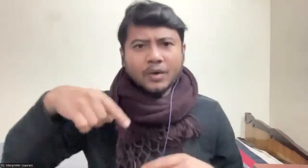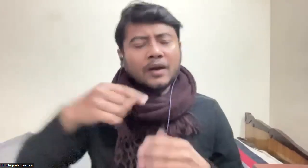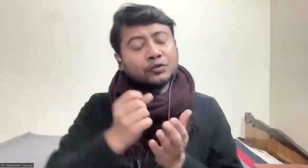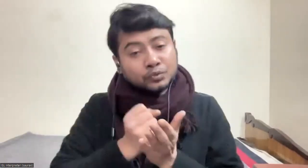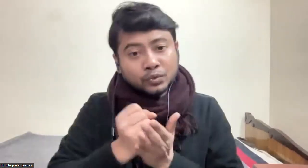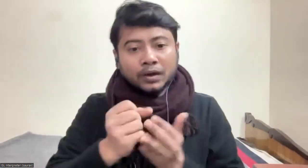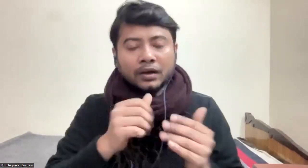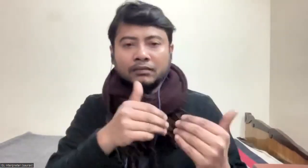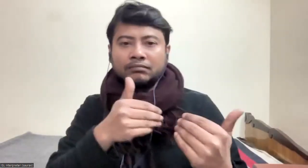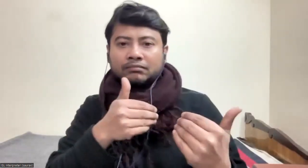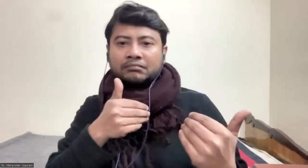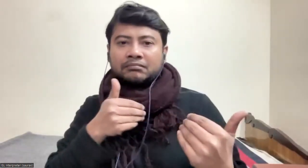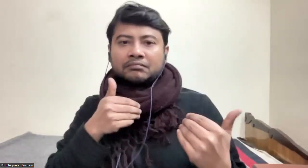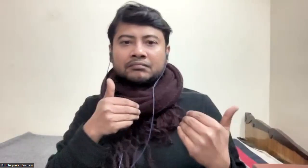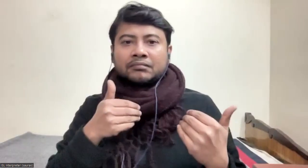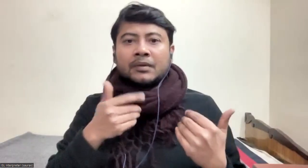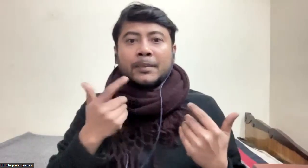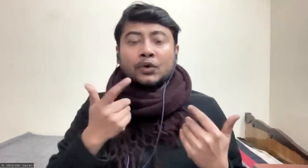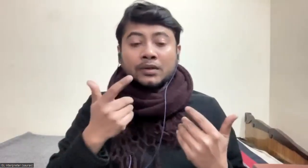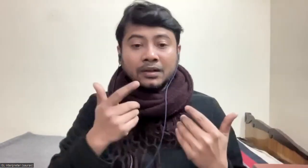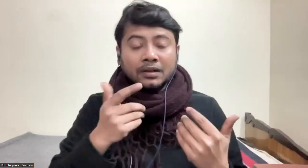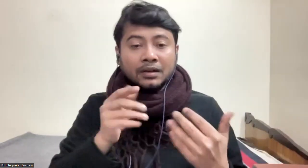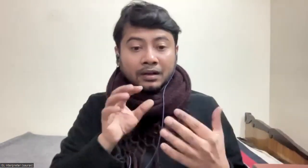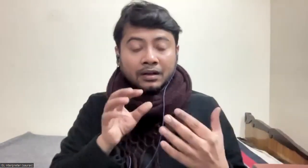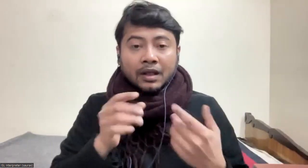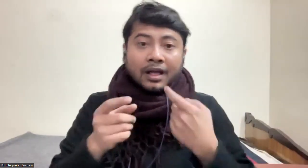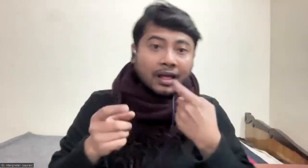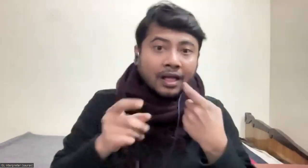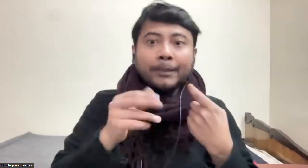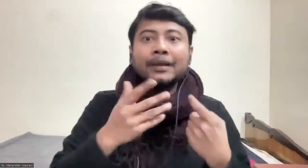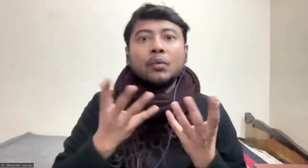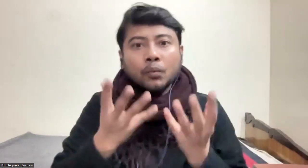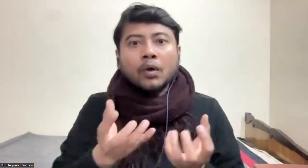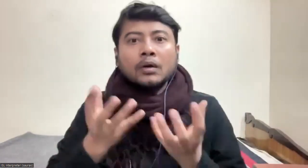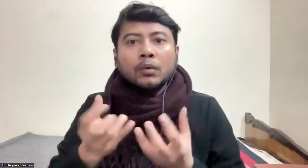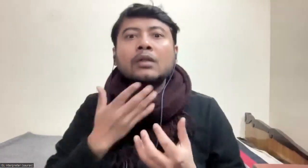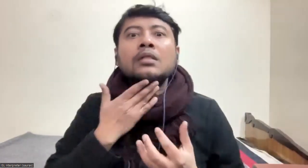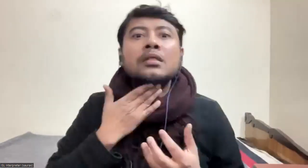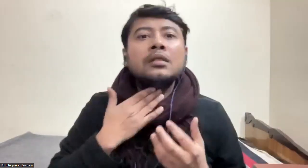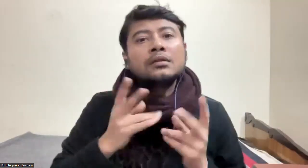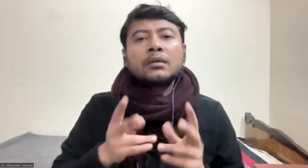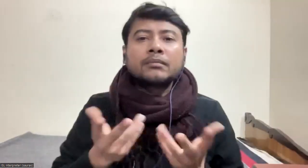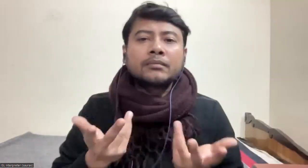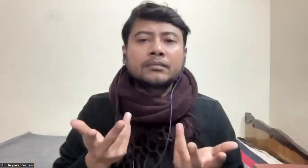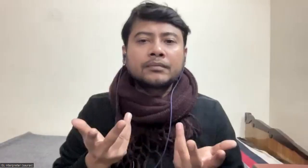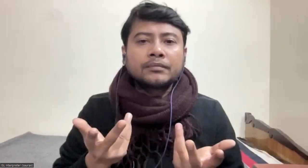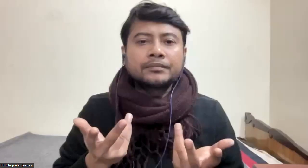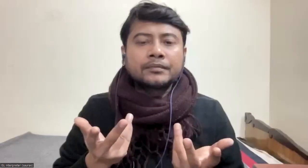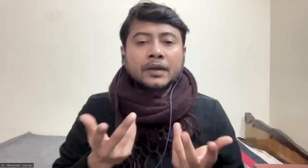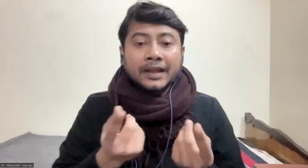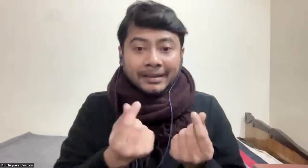So if I have so many desire to to acquire more and more money, then slowly I